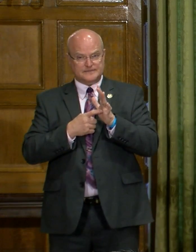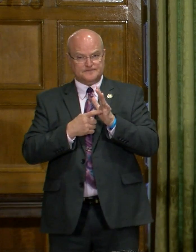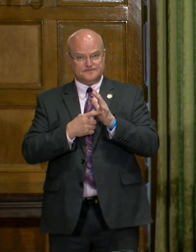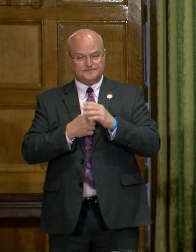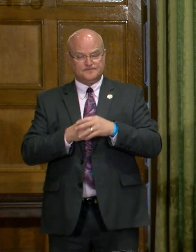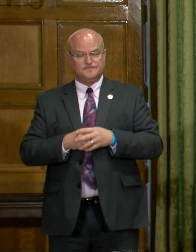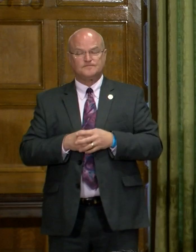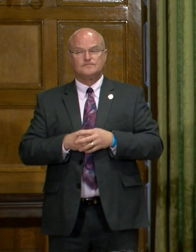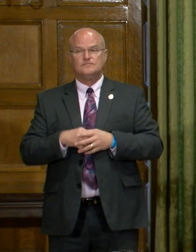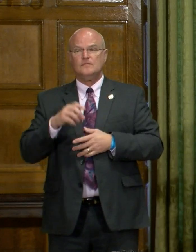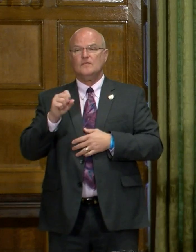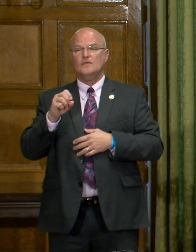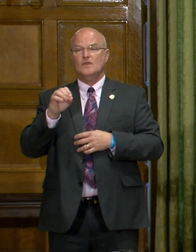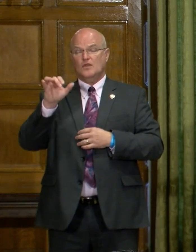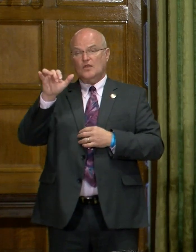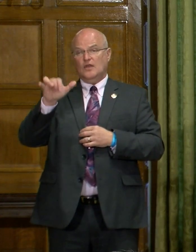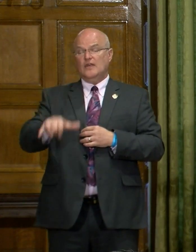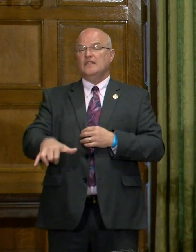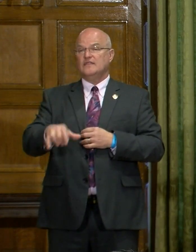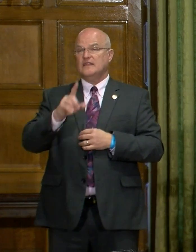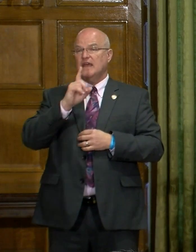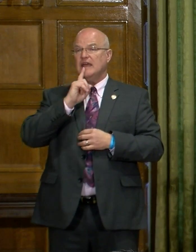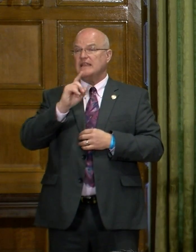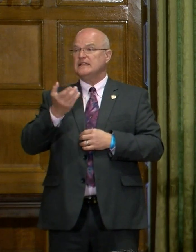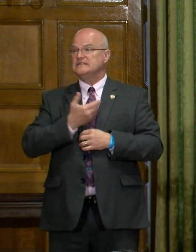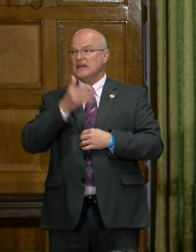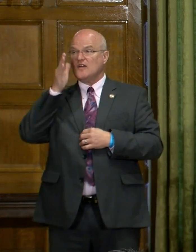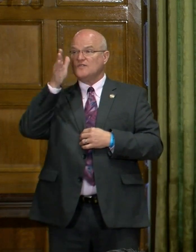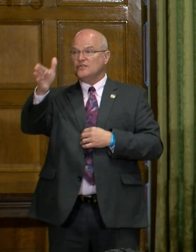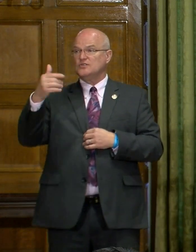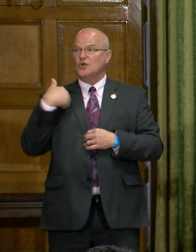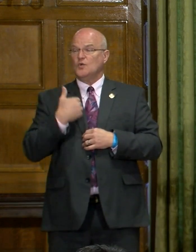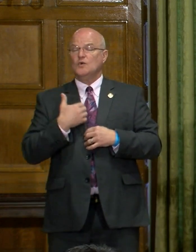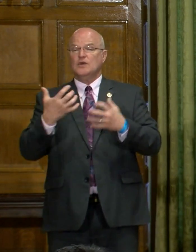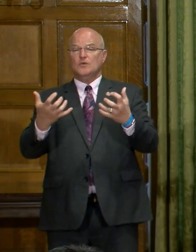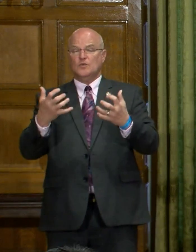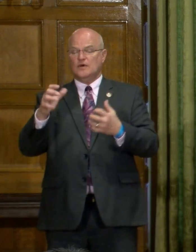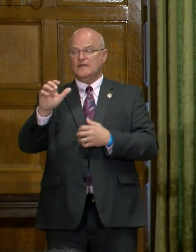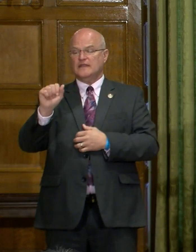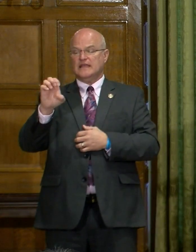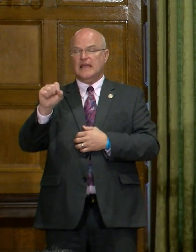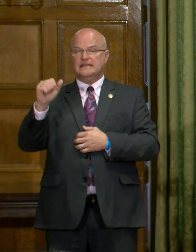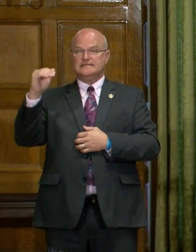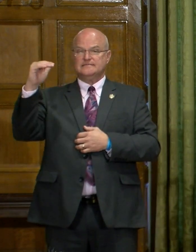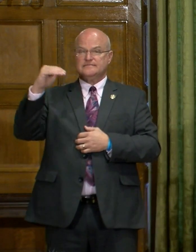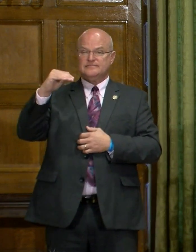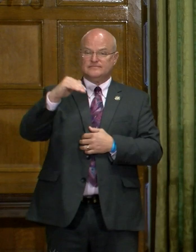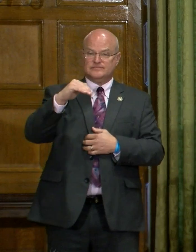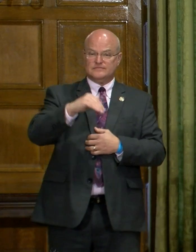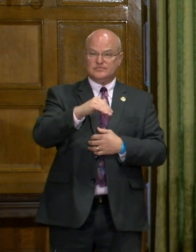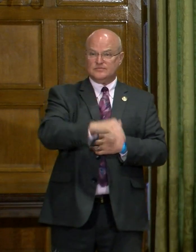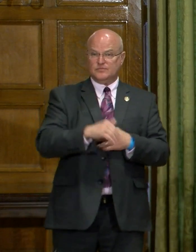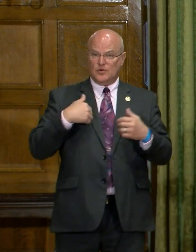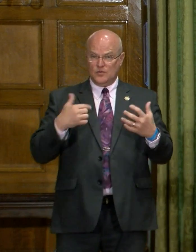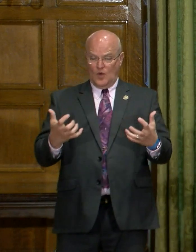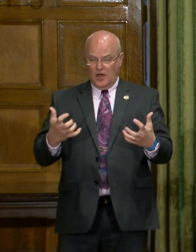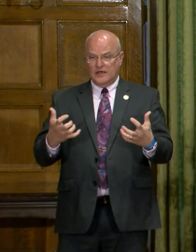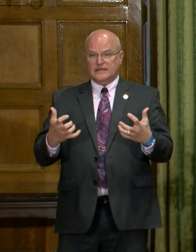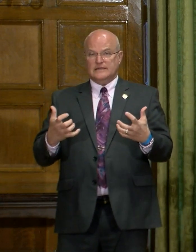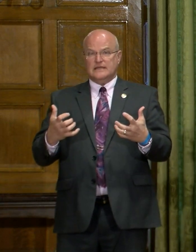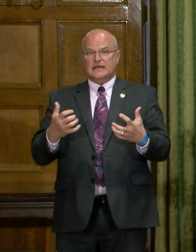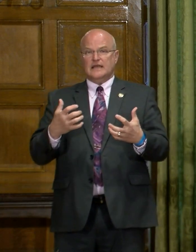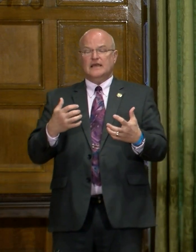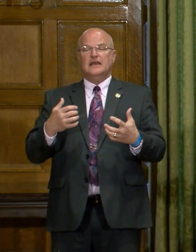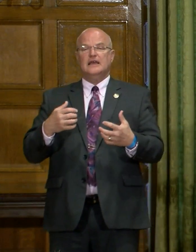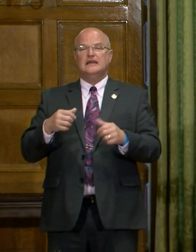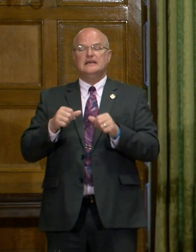requirements. And so that is our future. We want our cases to decline in our communities, and we've